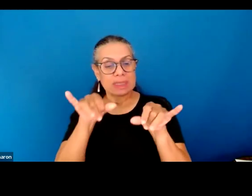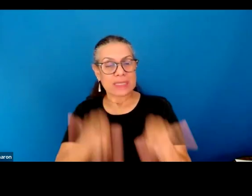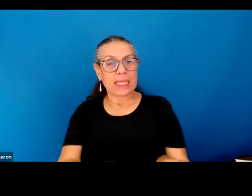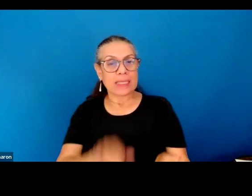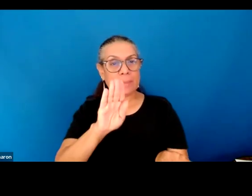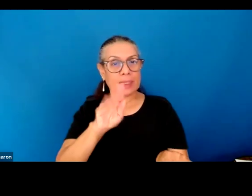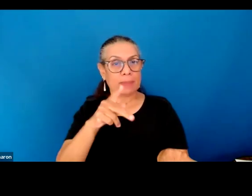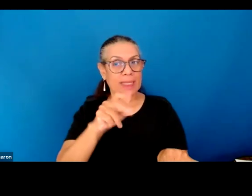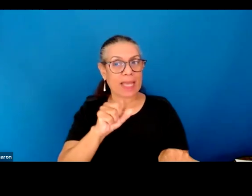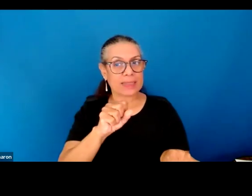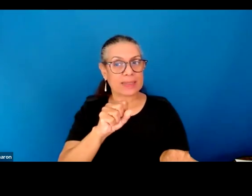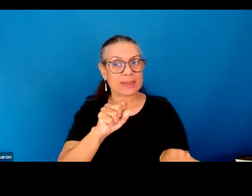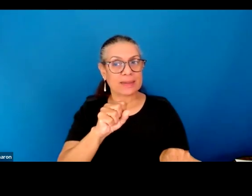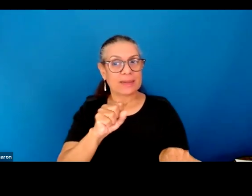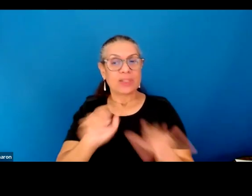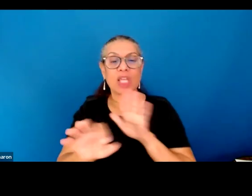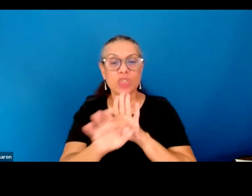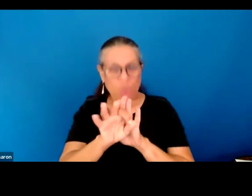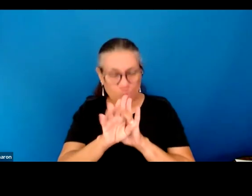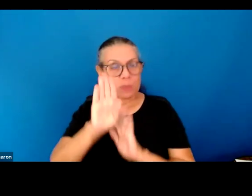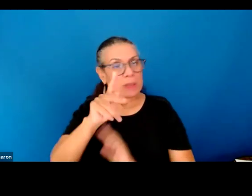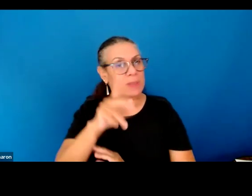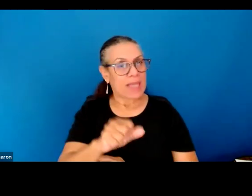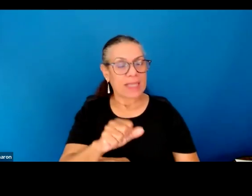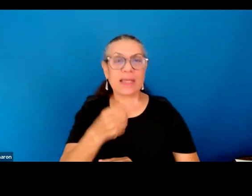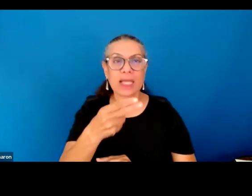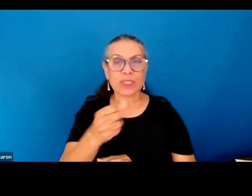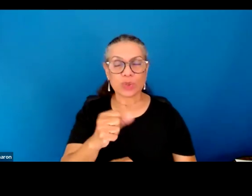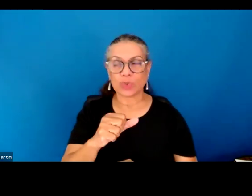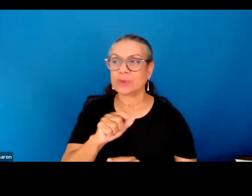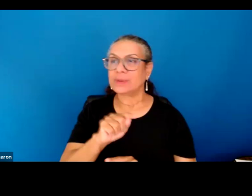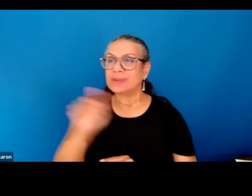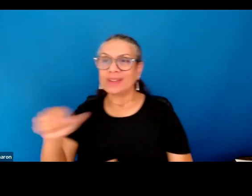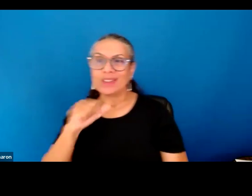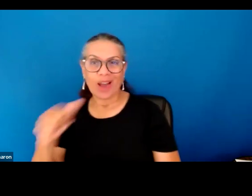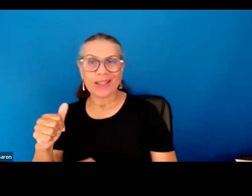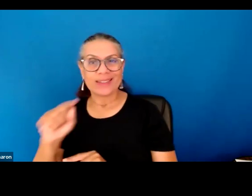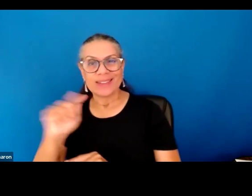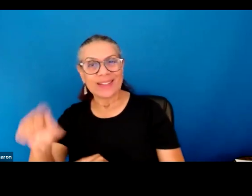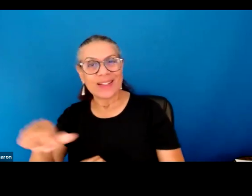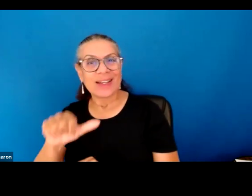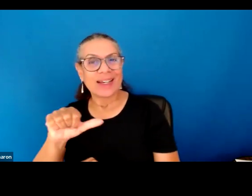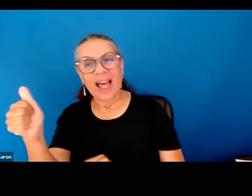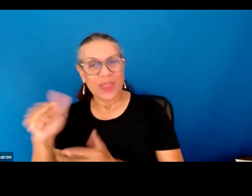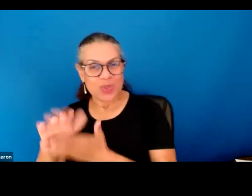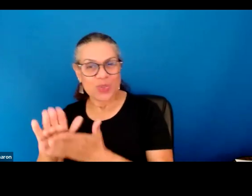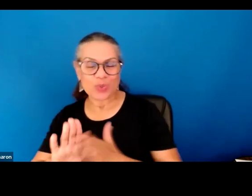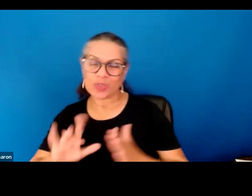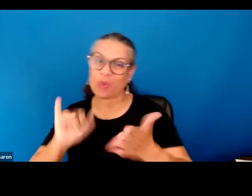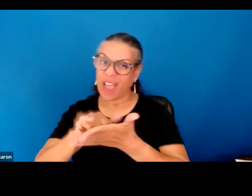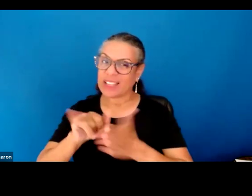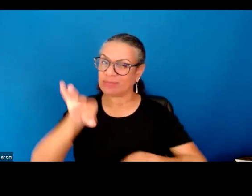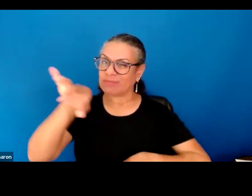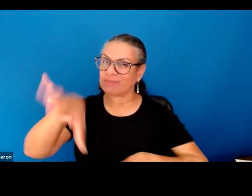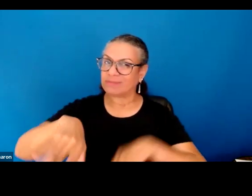seat and choosing a BPS high school. Great. So we'll end on a positive note. Yeah, it'll be positive. Thank you.